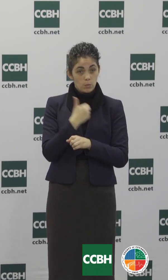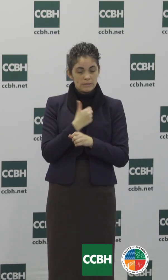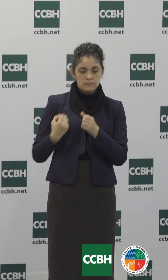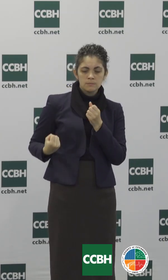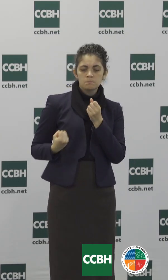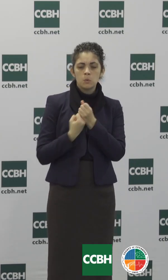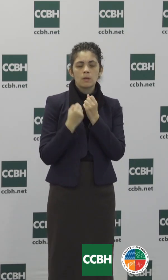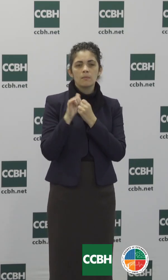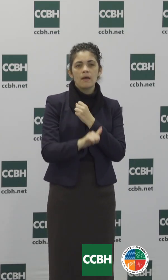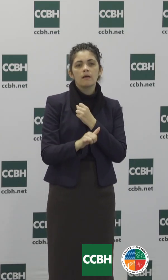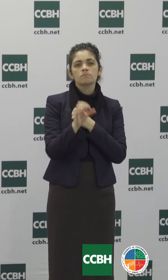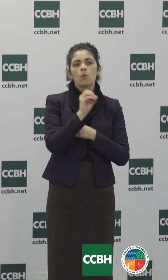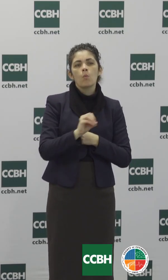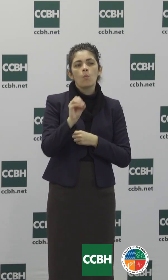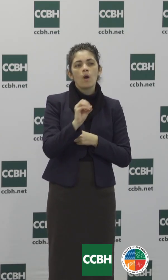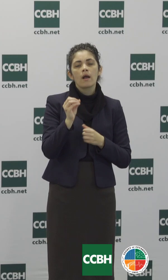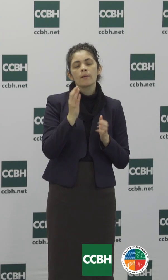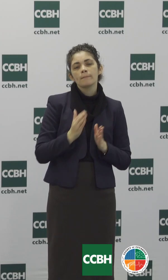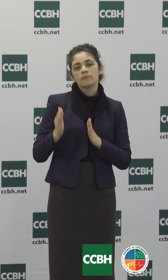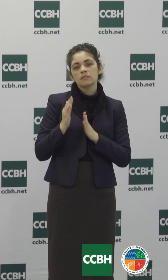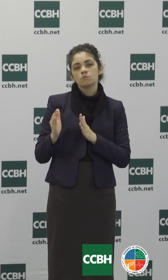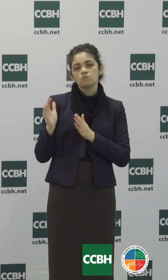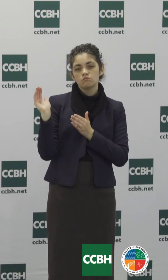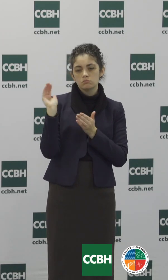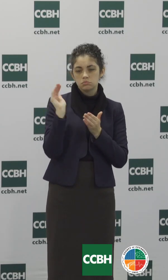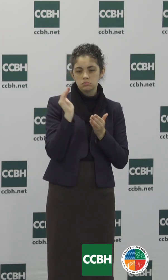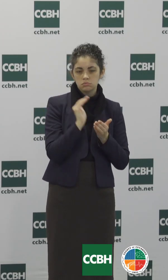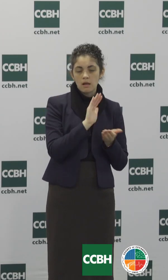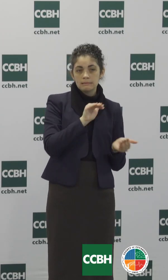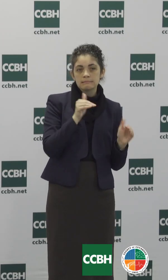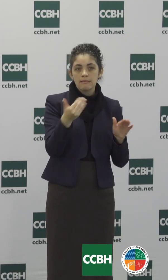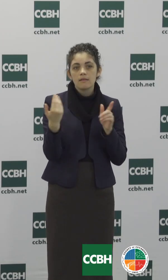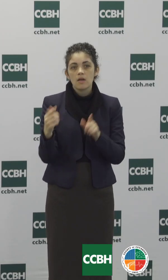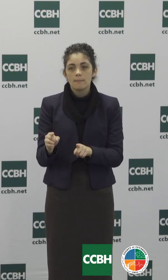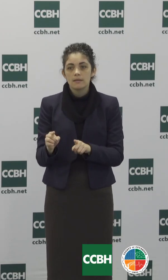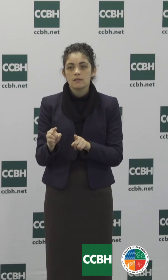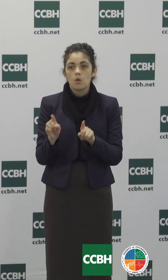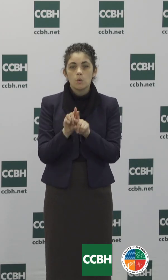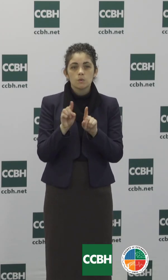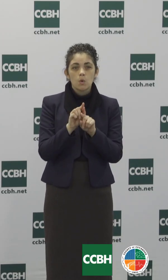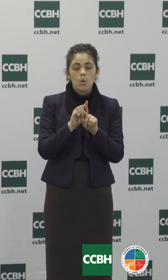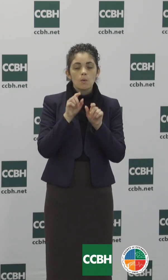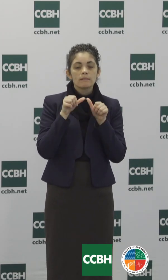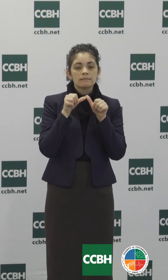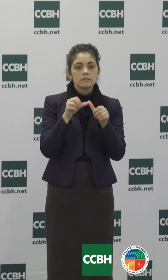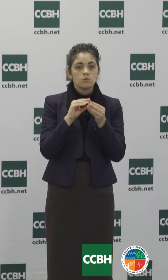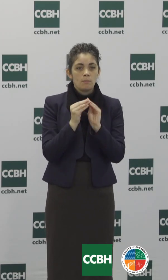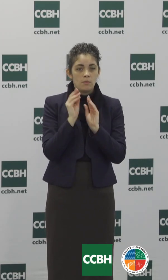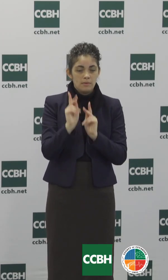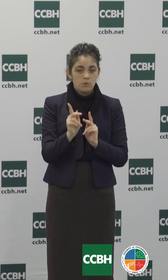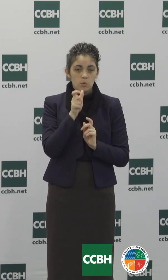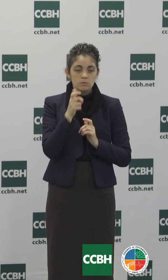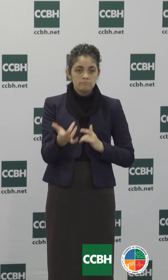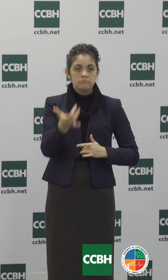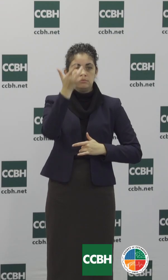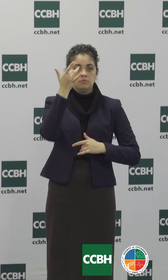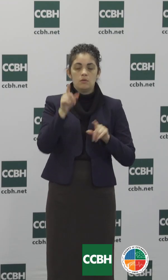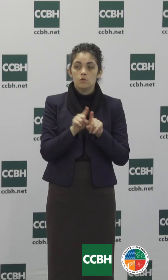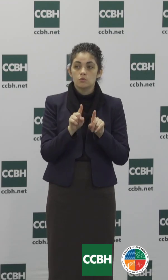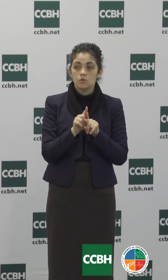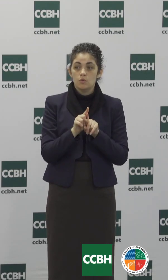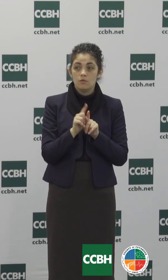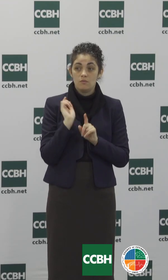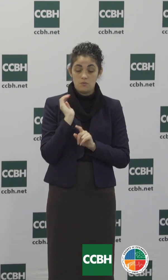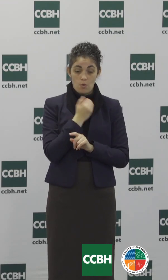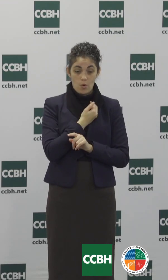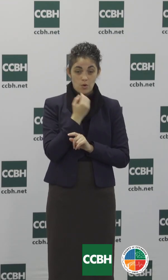support the Ohio plan at reducing fatalities, at reducing cases, and will continue to do so. So for me, our